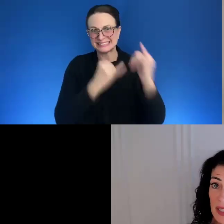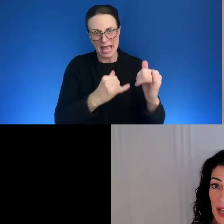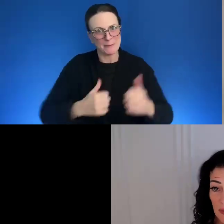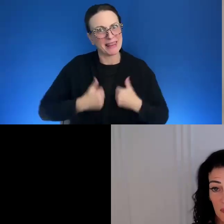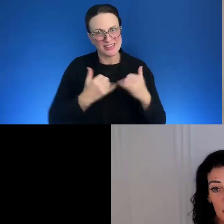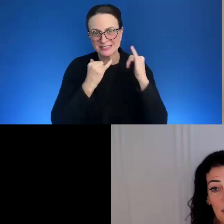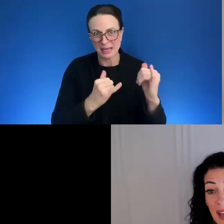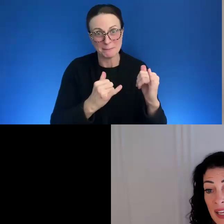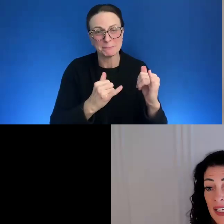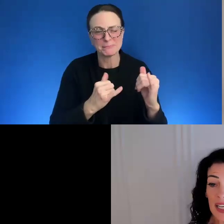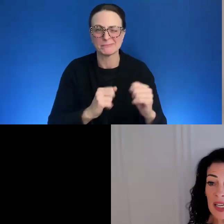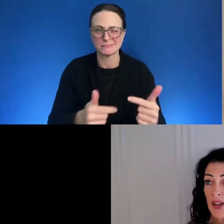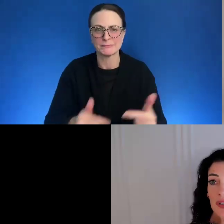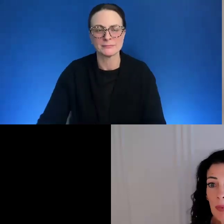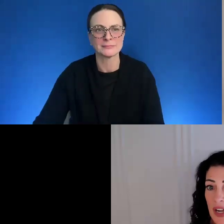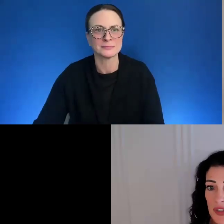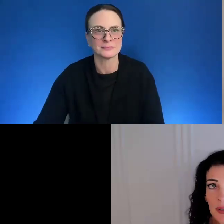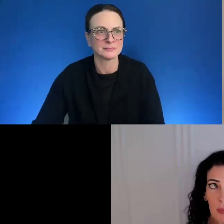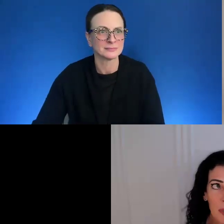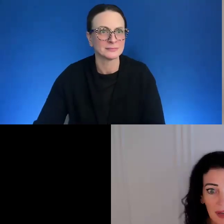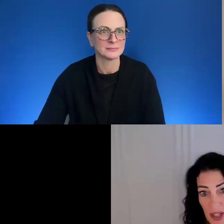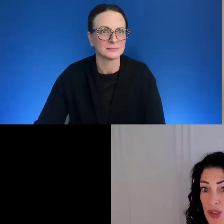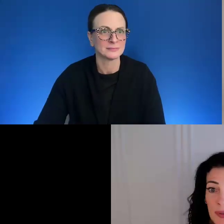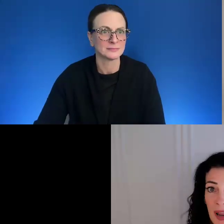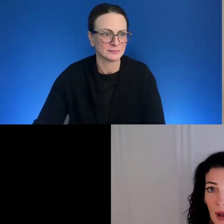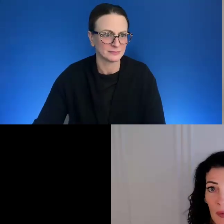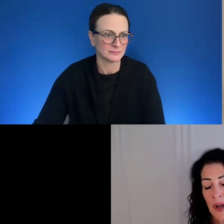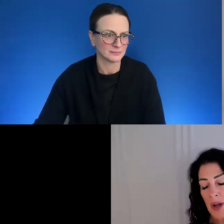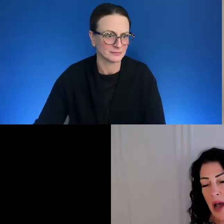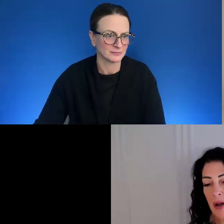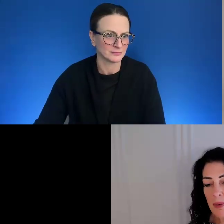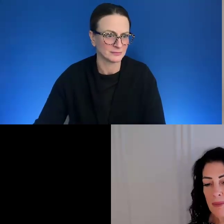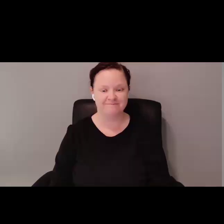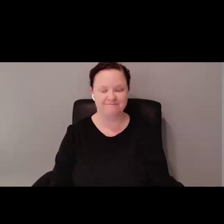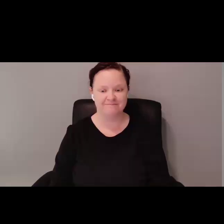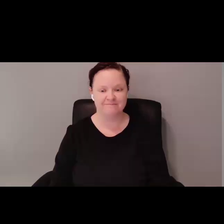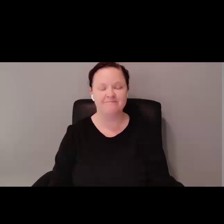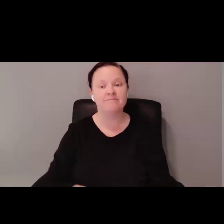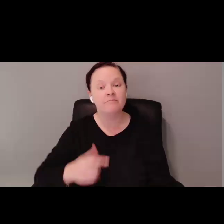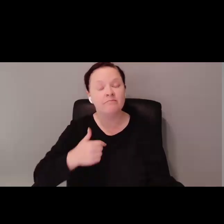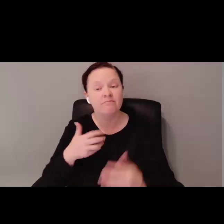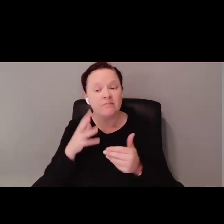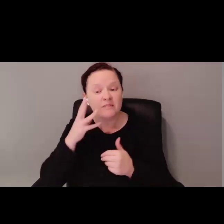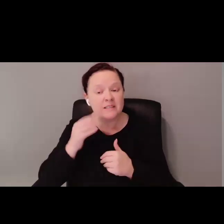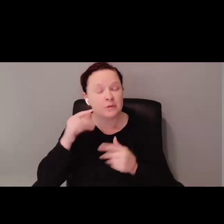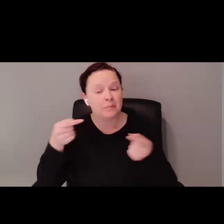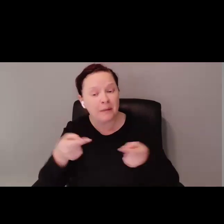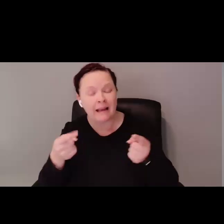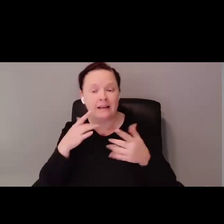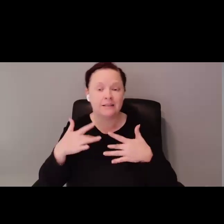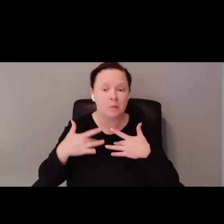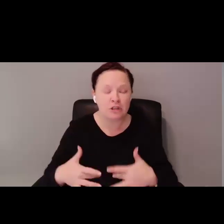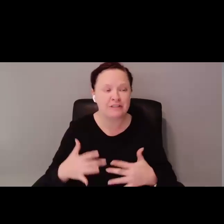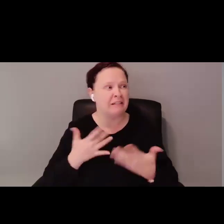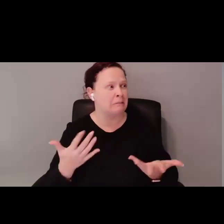lived it. I've lived through pain and depression. Like, what am I going to do now with my life? So I just